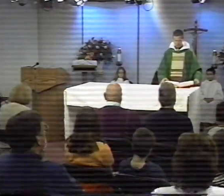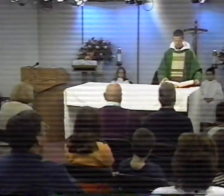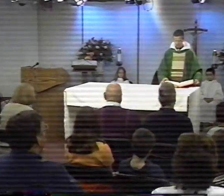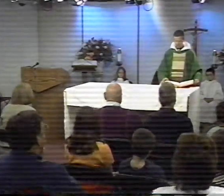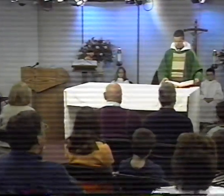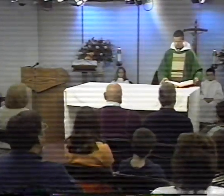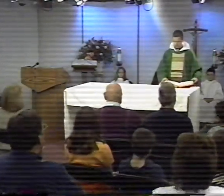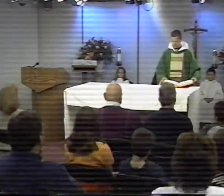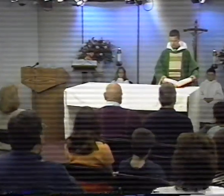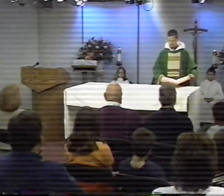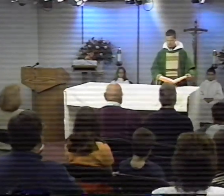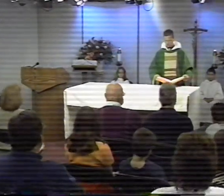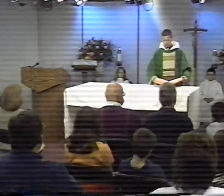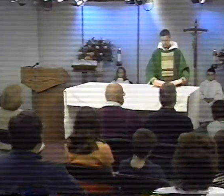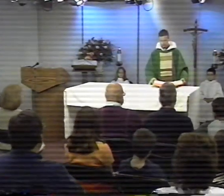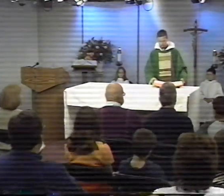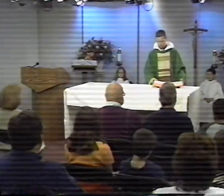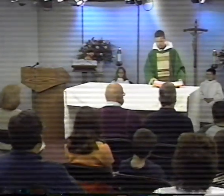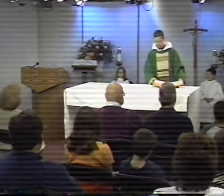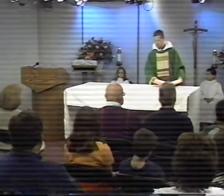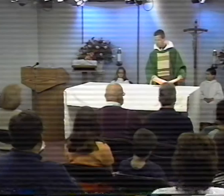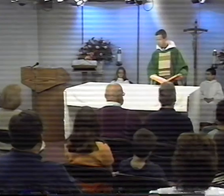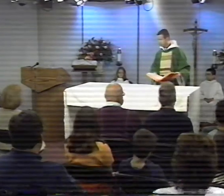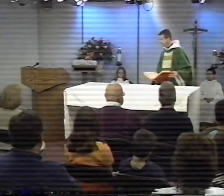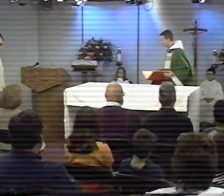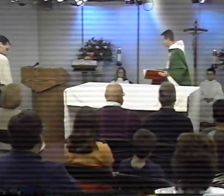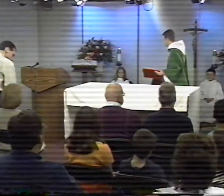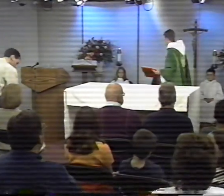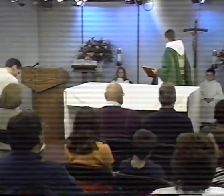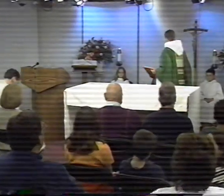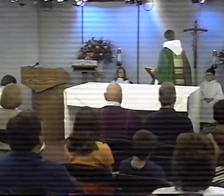place, and he has made me